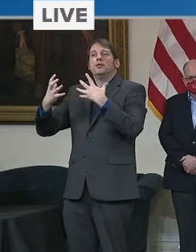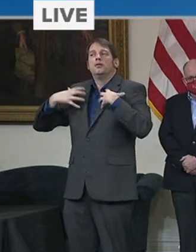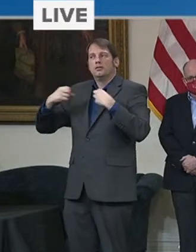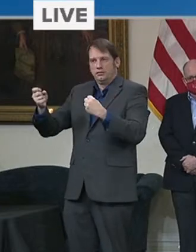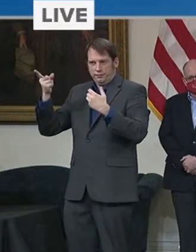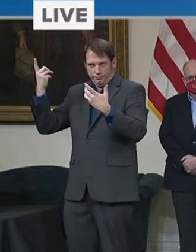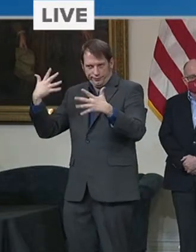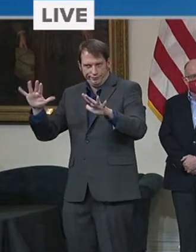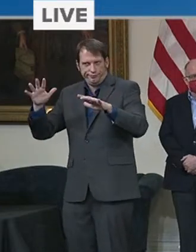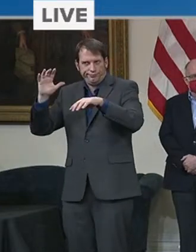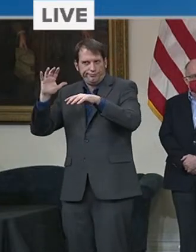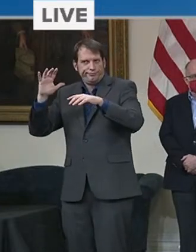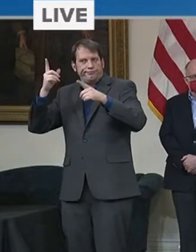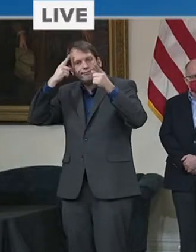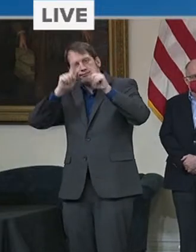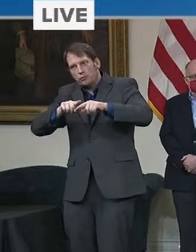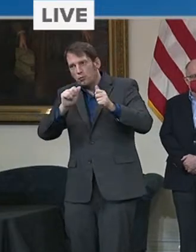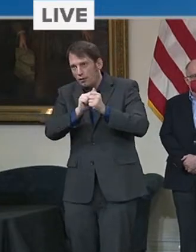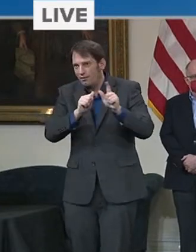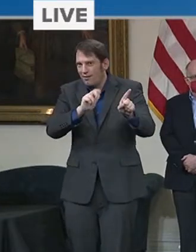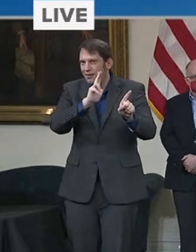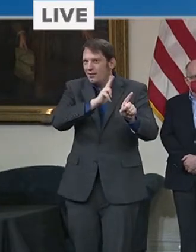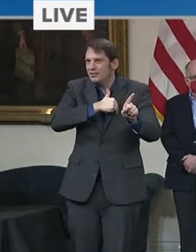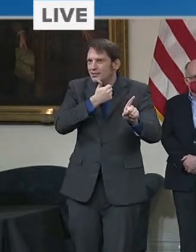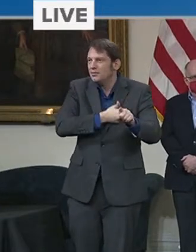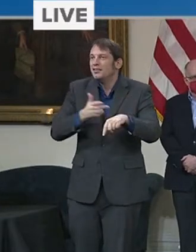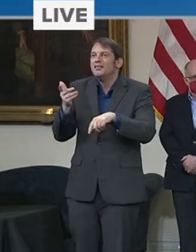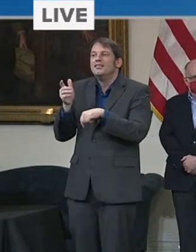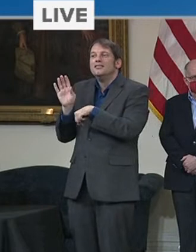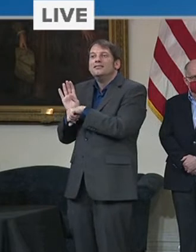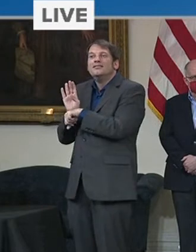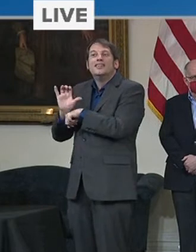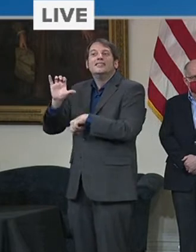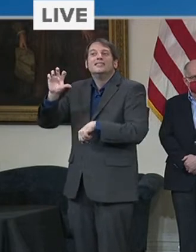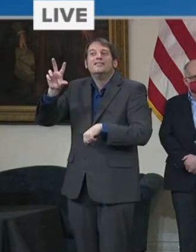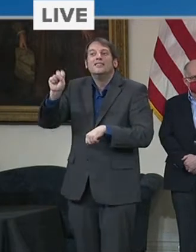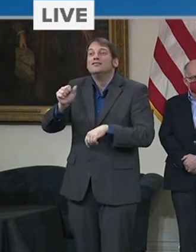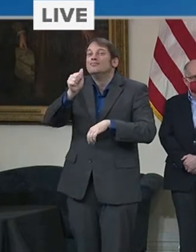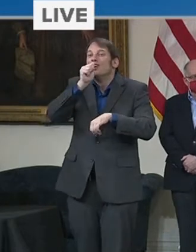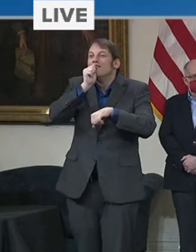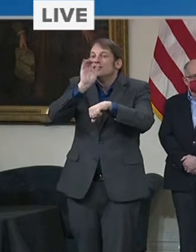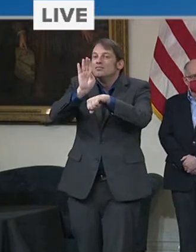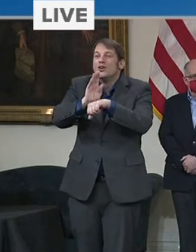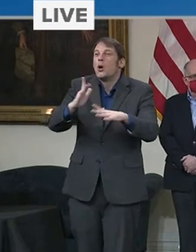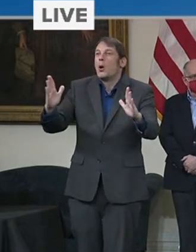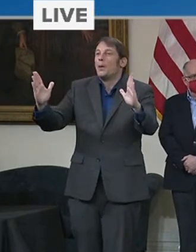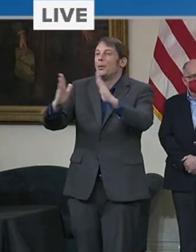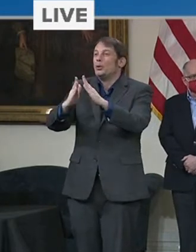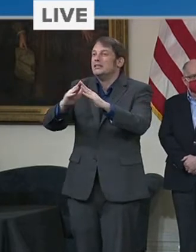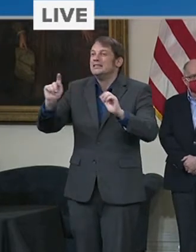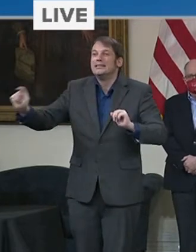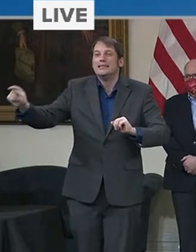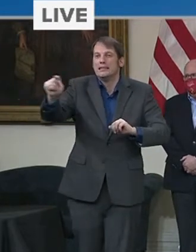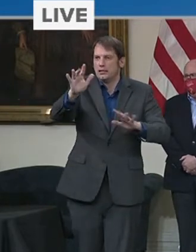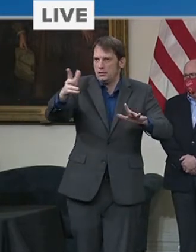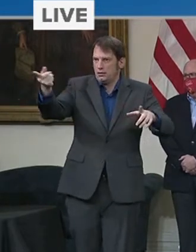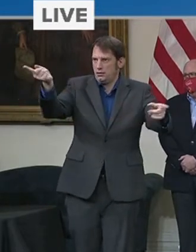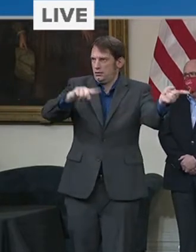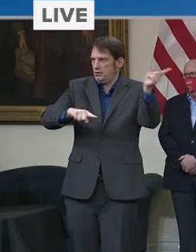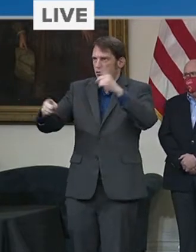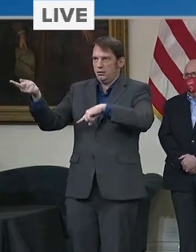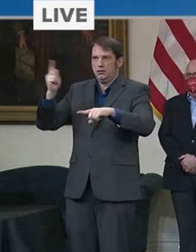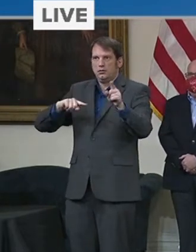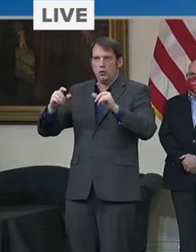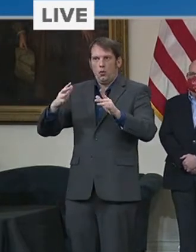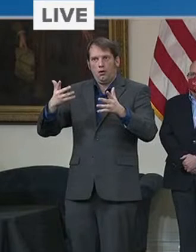retail pharmacies, private practices, and community-based organizations to make this scalable infrastructure a